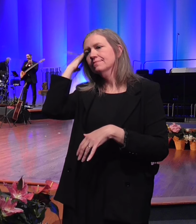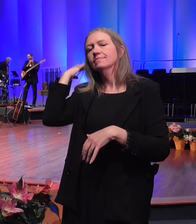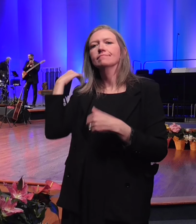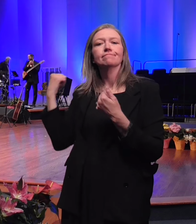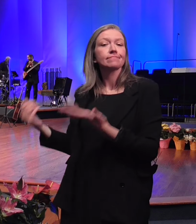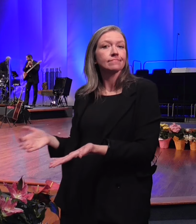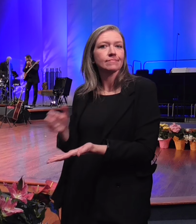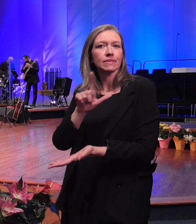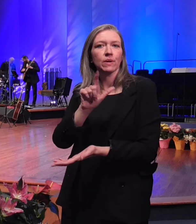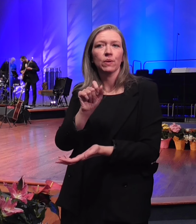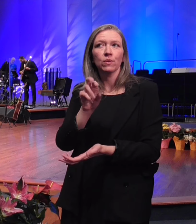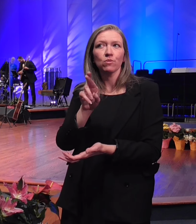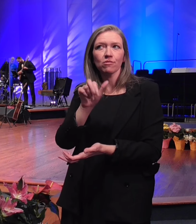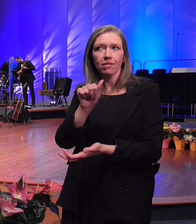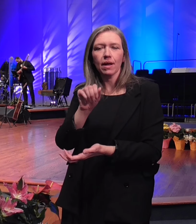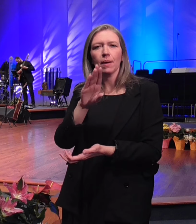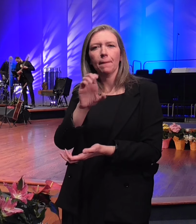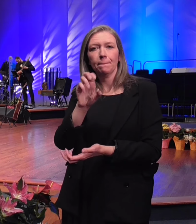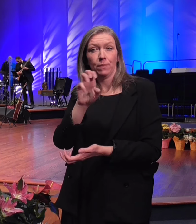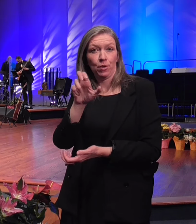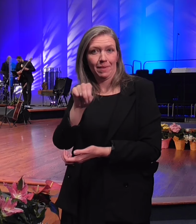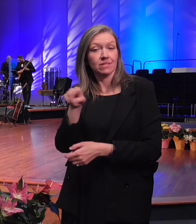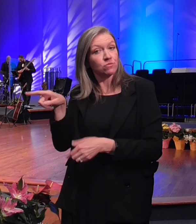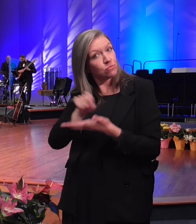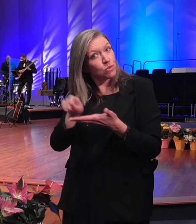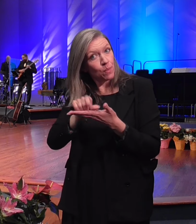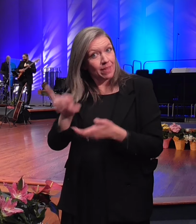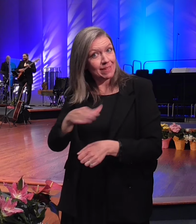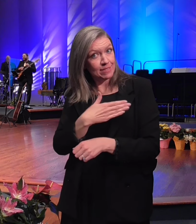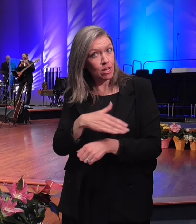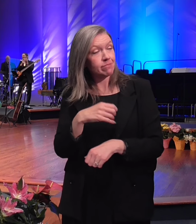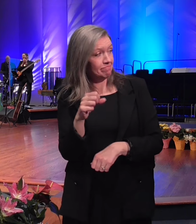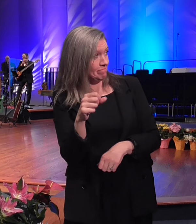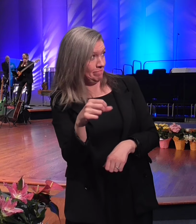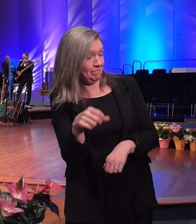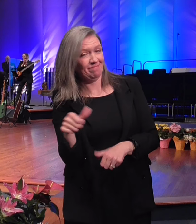Laura Berman, everyone, you wrote that song. Yes.